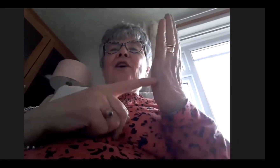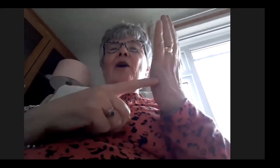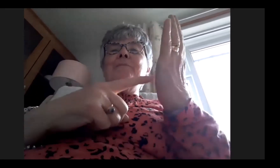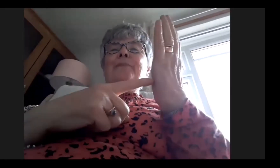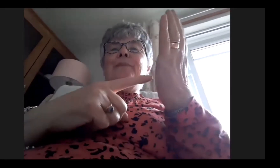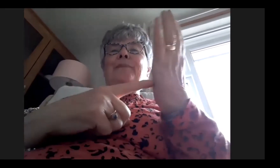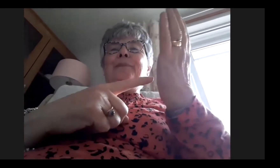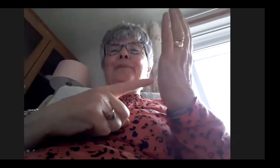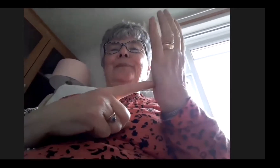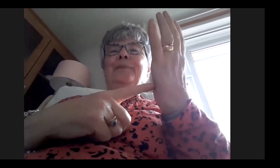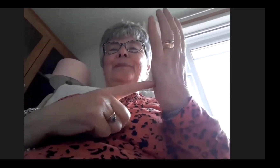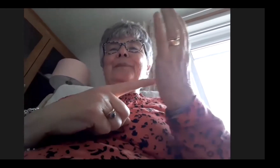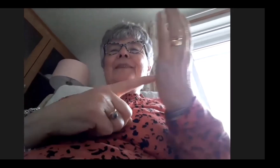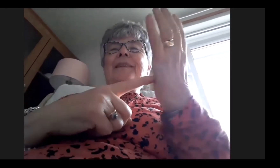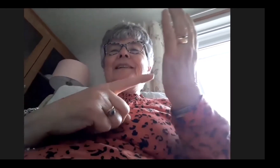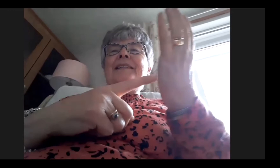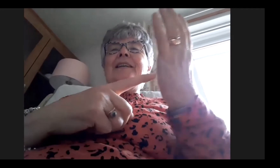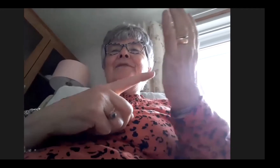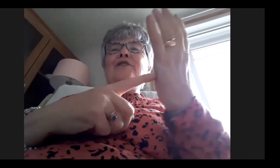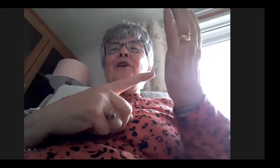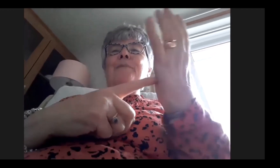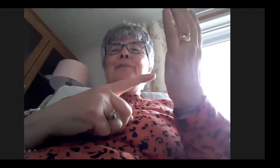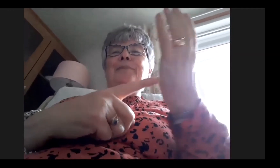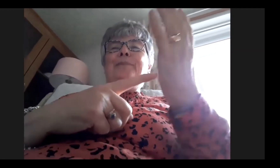Tom? T for Tom?